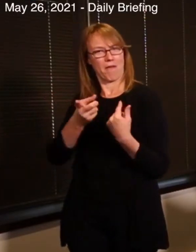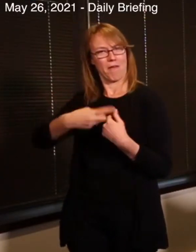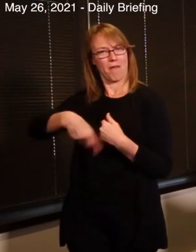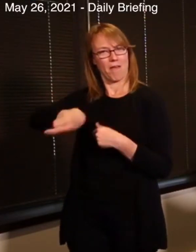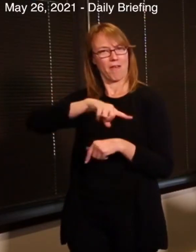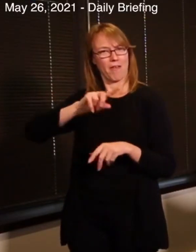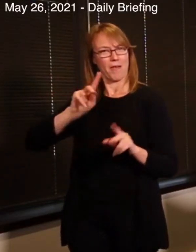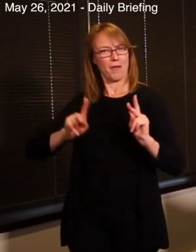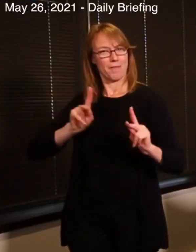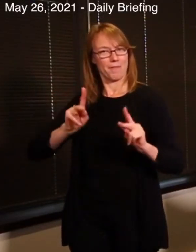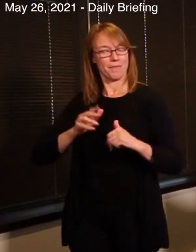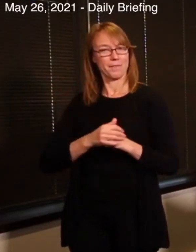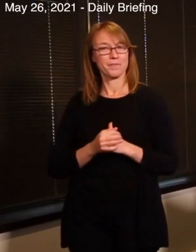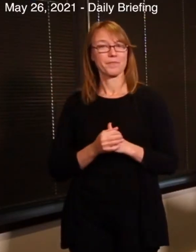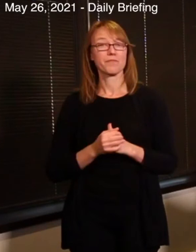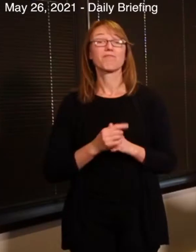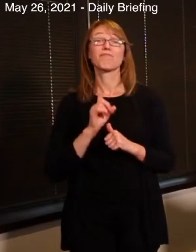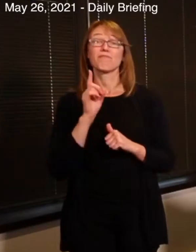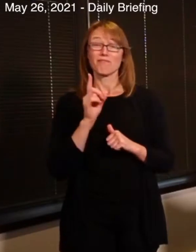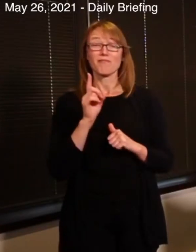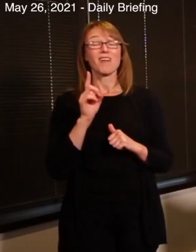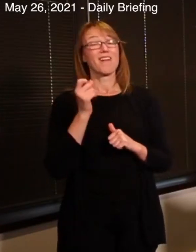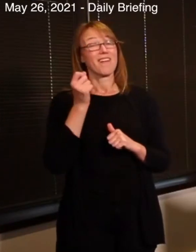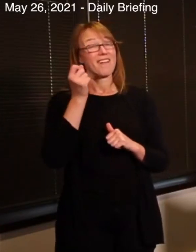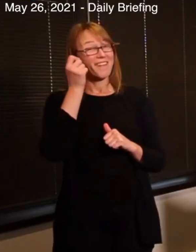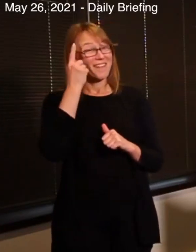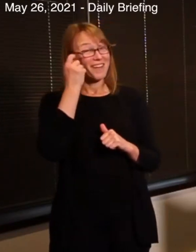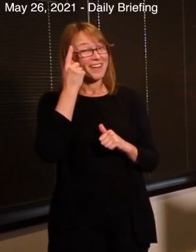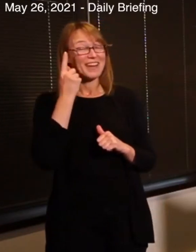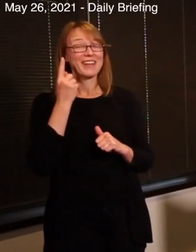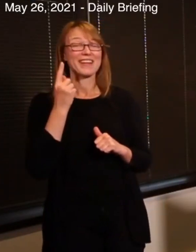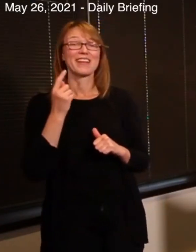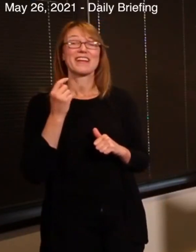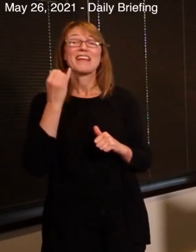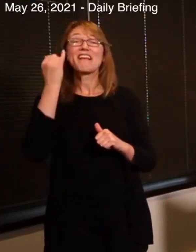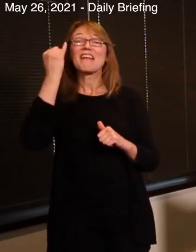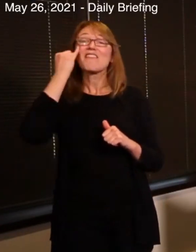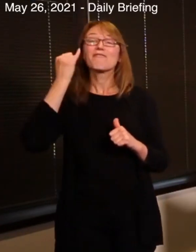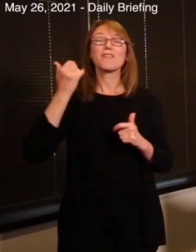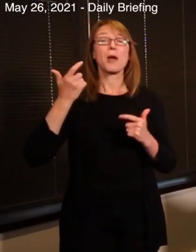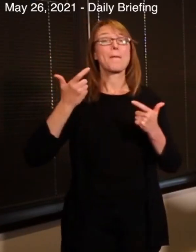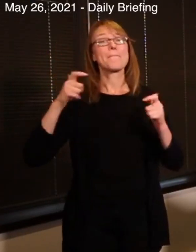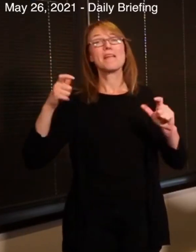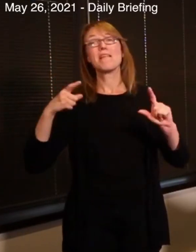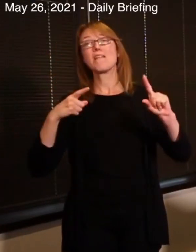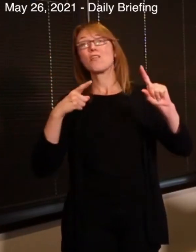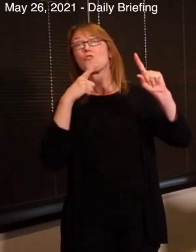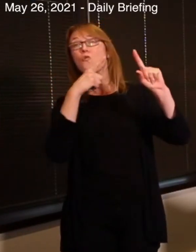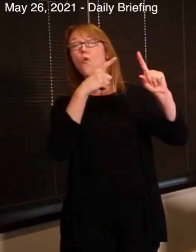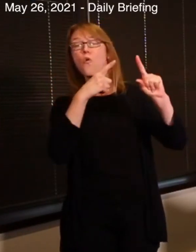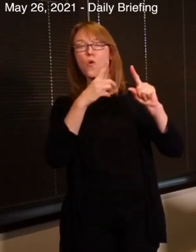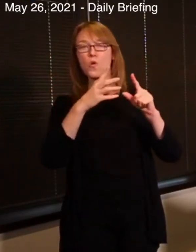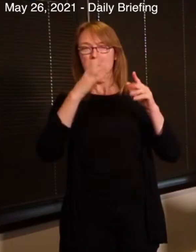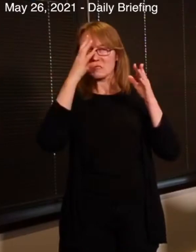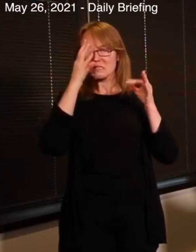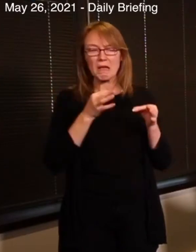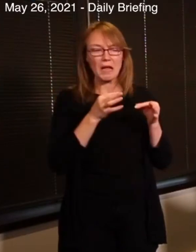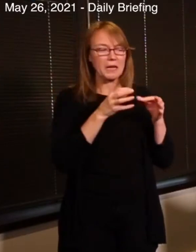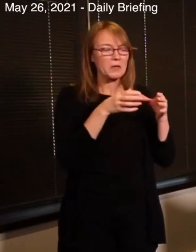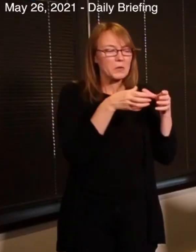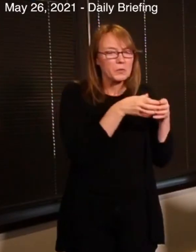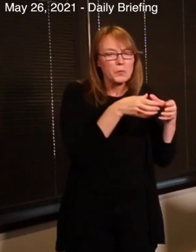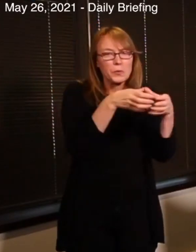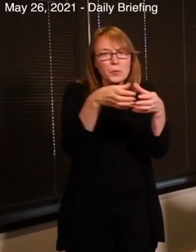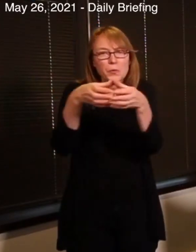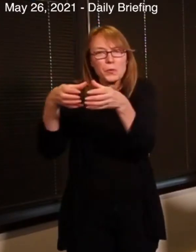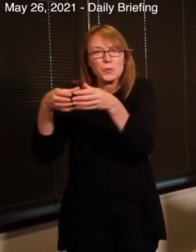into smaller parts, logistically, it just makes it that much more challenging, especially if it's like a Pfizer vaccine where once you thaw it out, you kind of have to